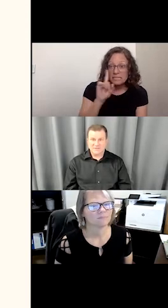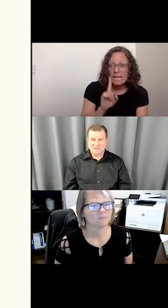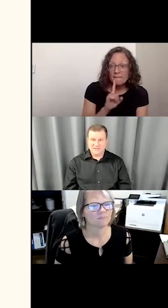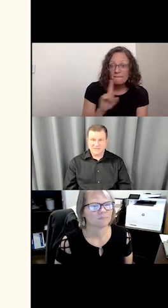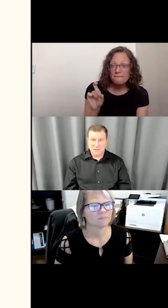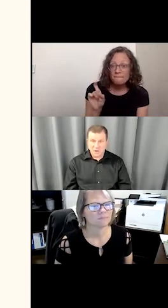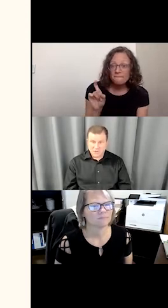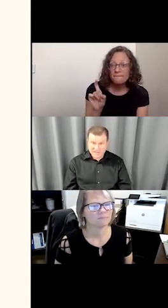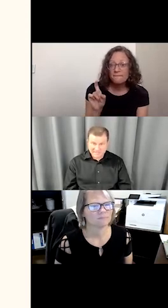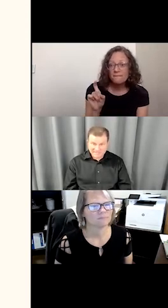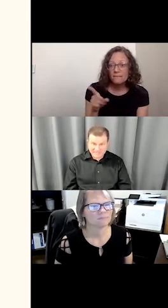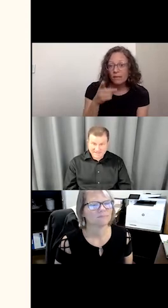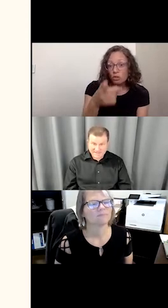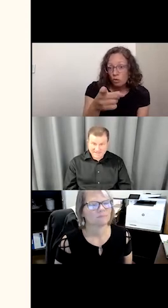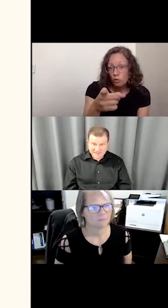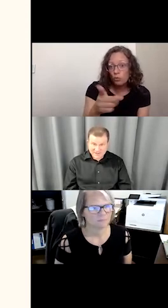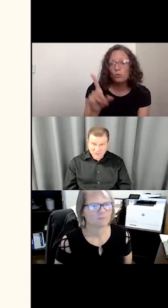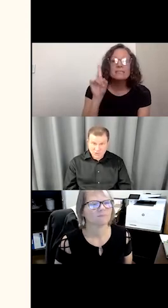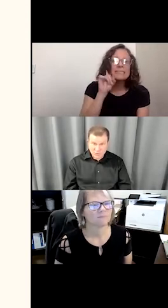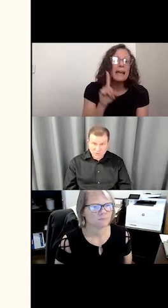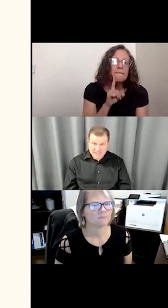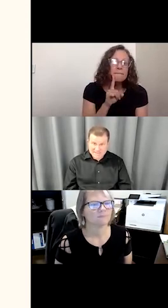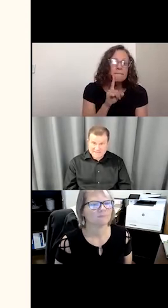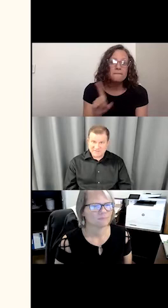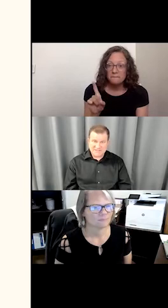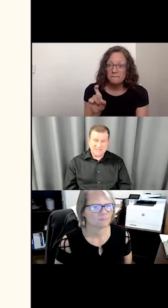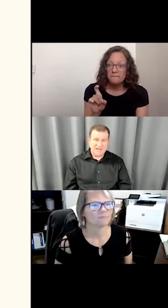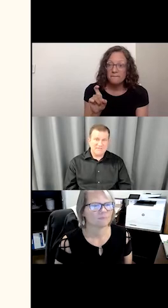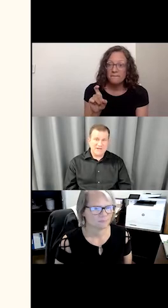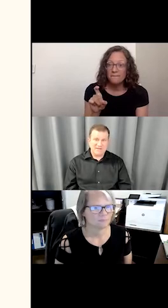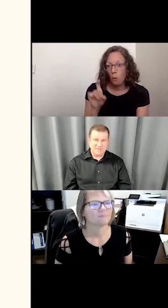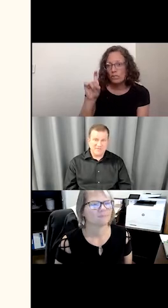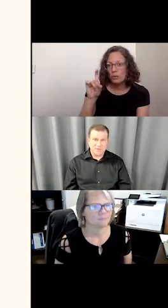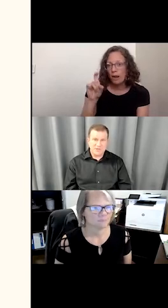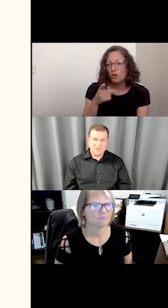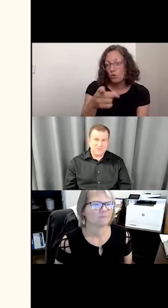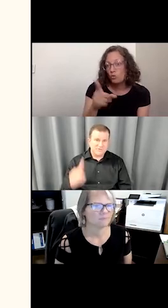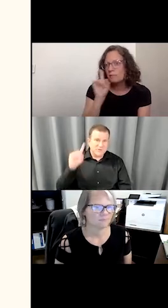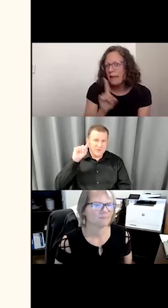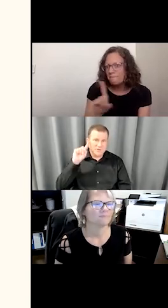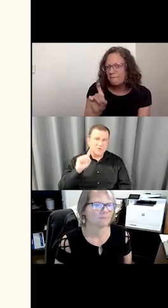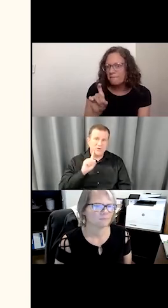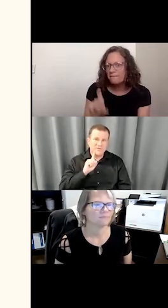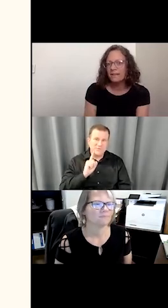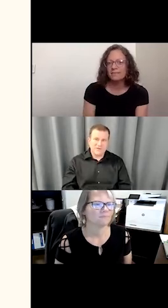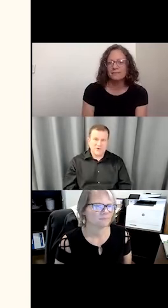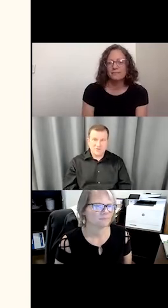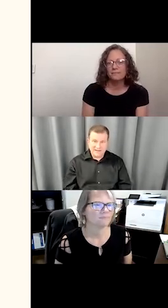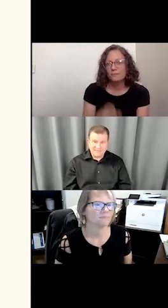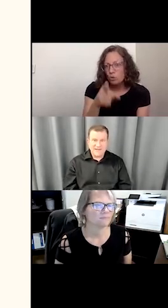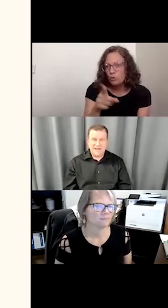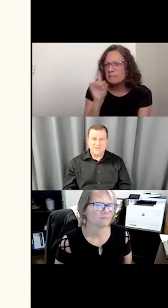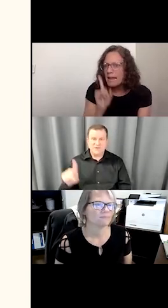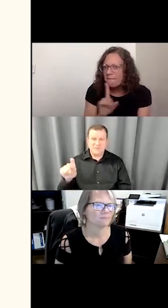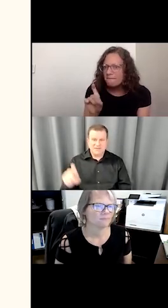Okay, what's next? Are you deaf? You deaf. This is the sign for deaf, from your ear to the corner of your mouth. Are you